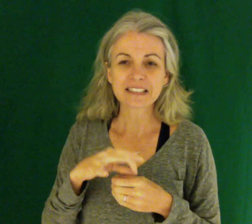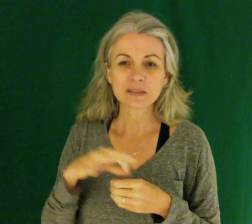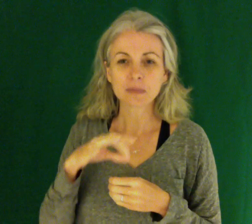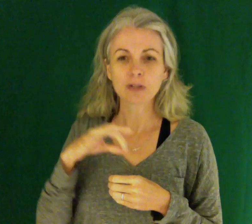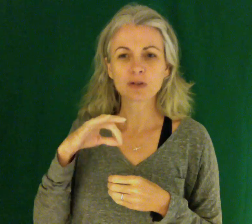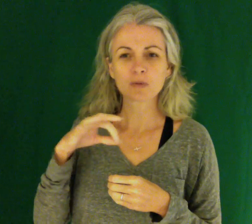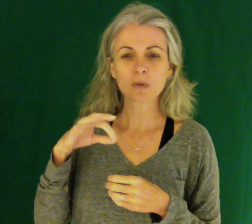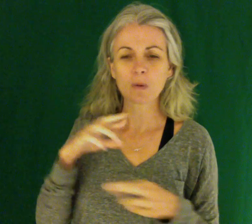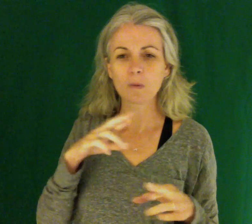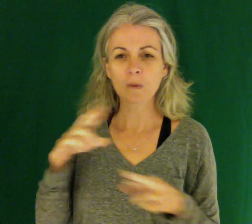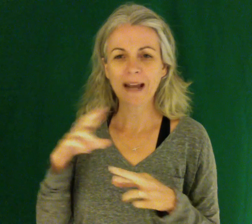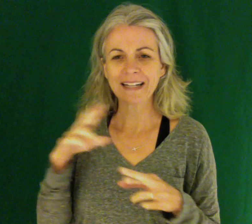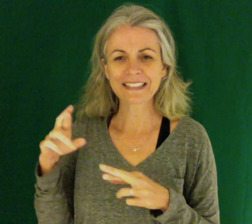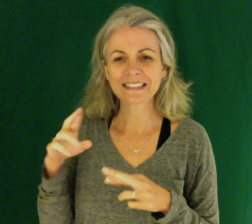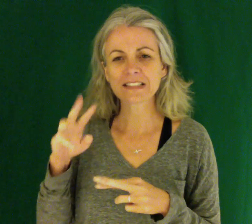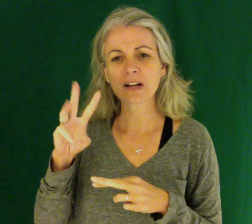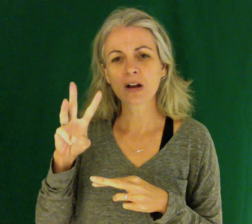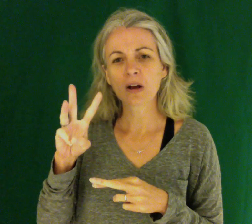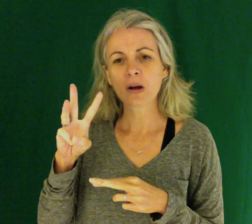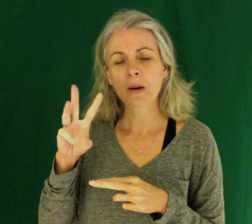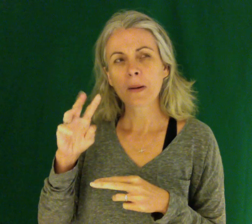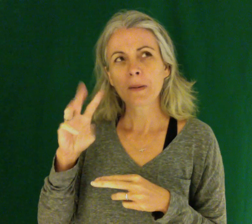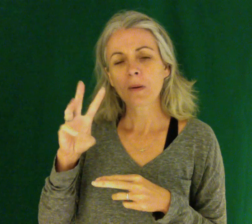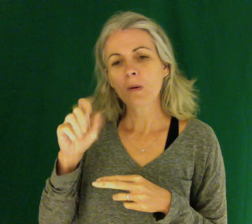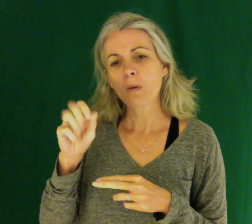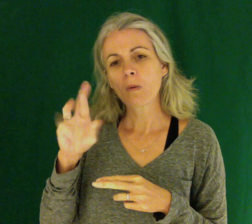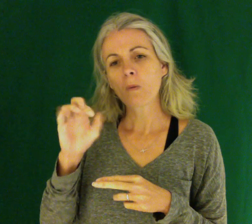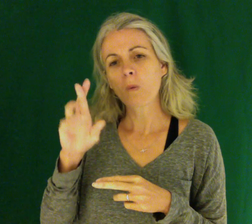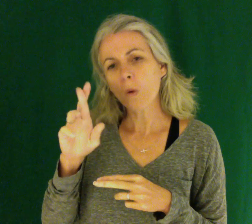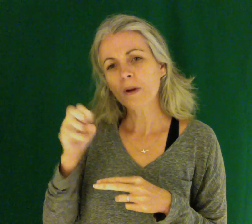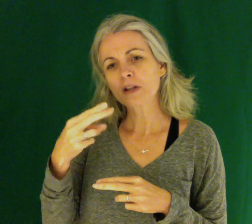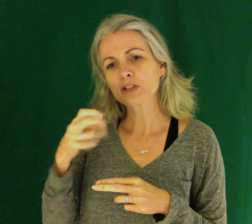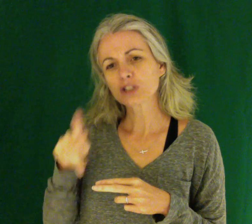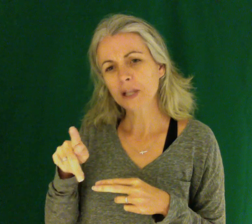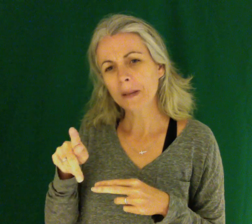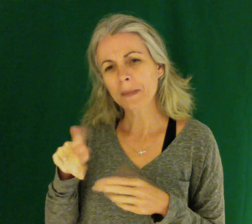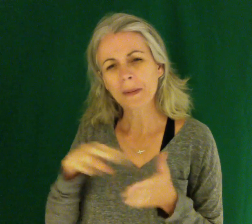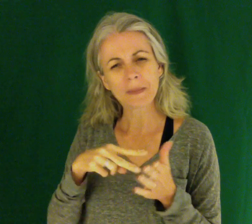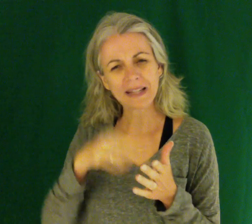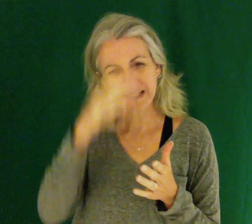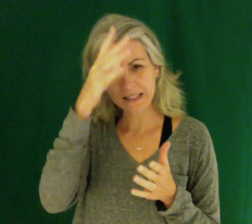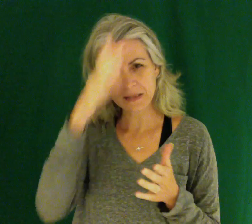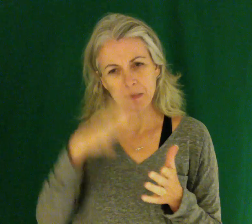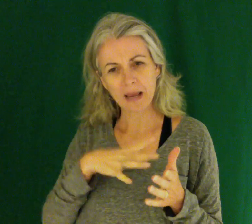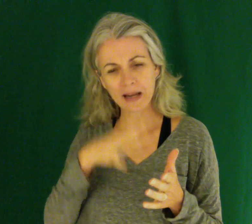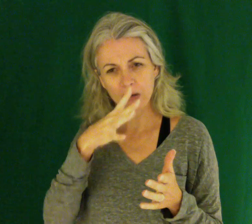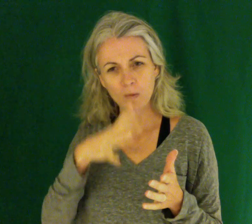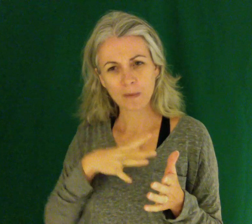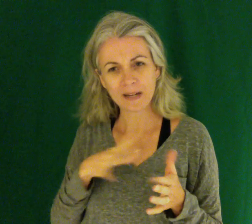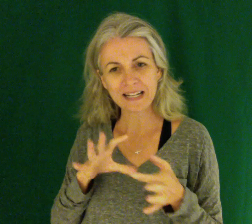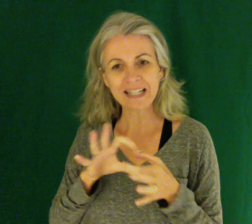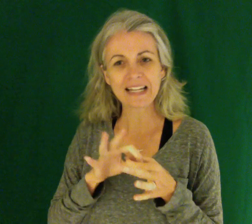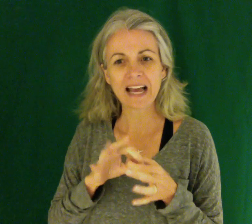warriorship, which means really men and women connecting with their courage, their bravery, their